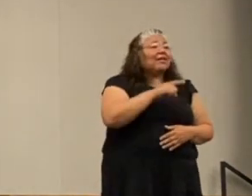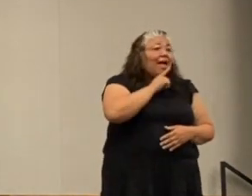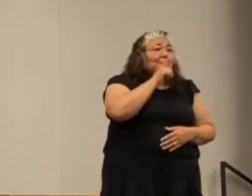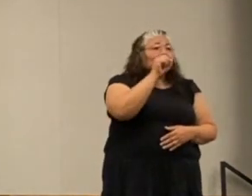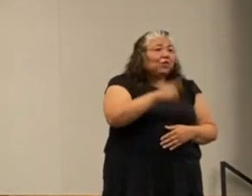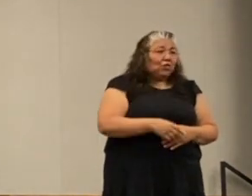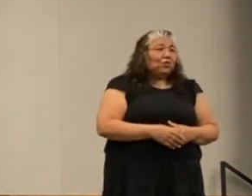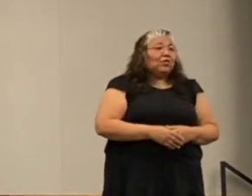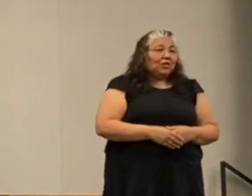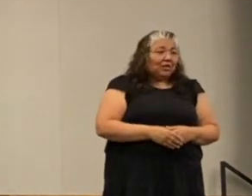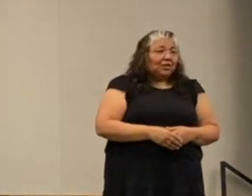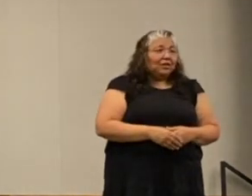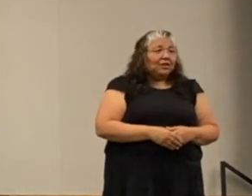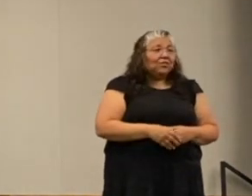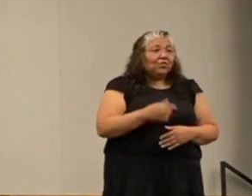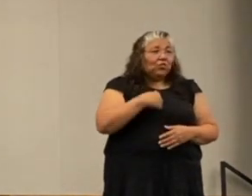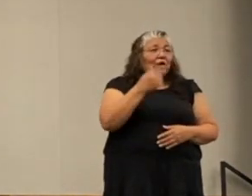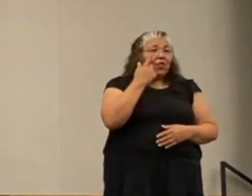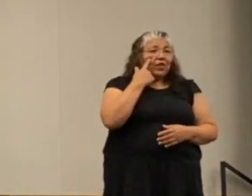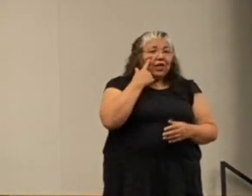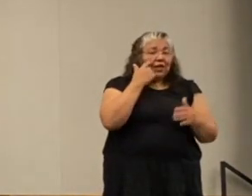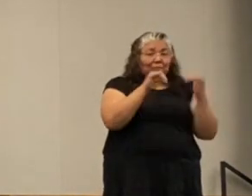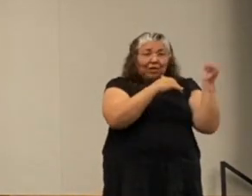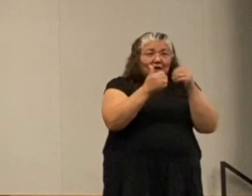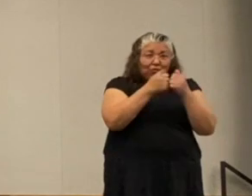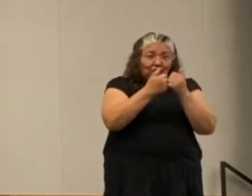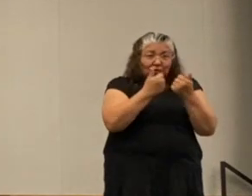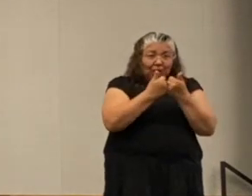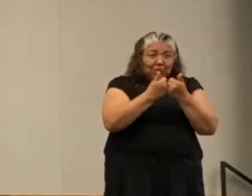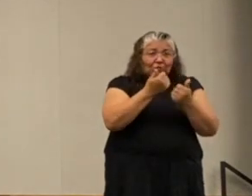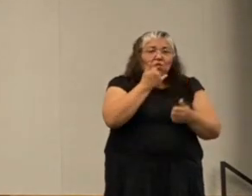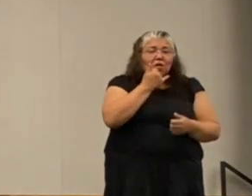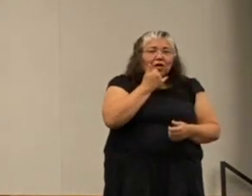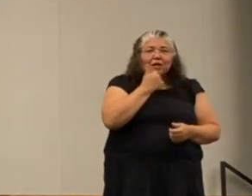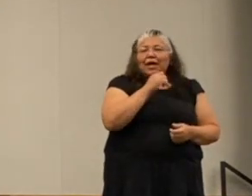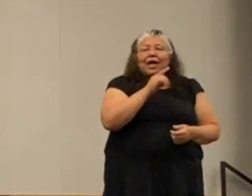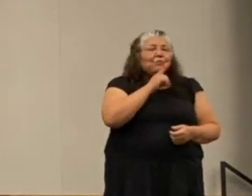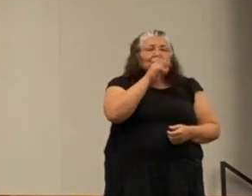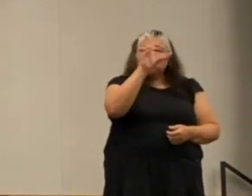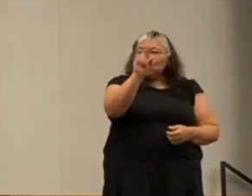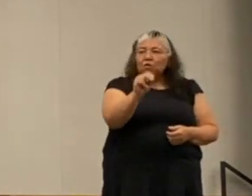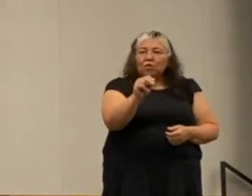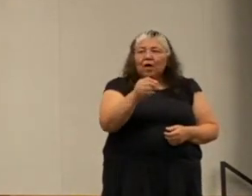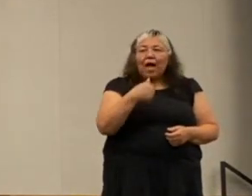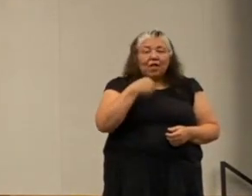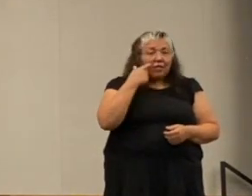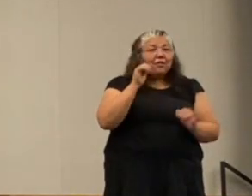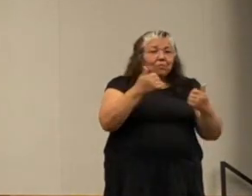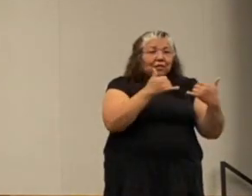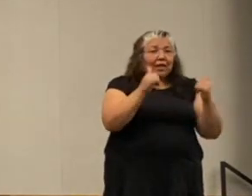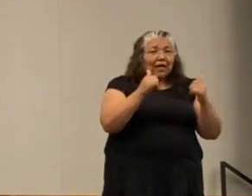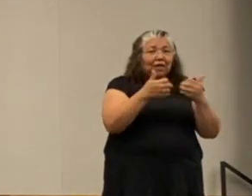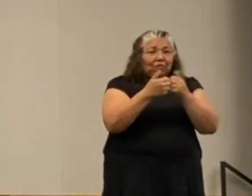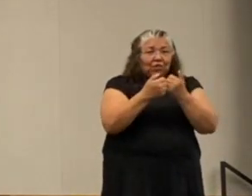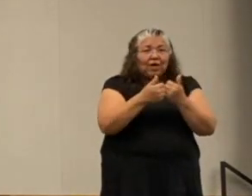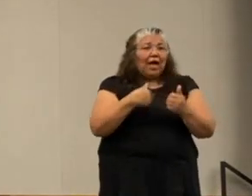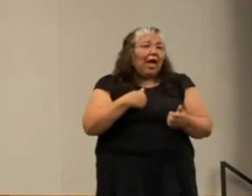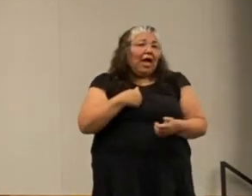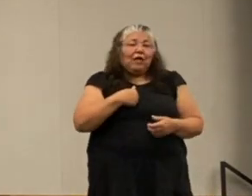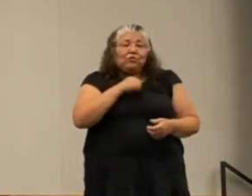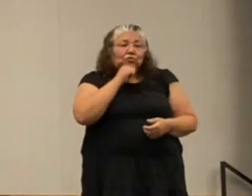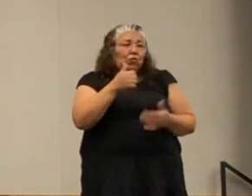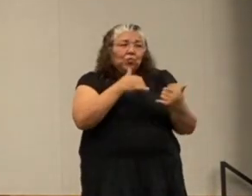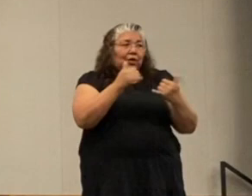absolutely. Right? Do I think that playing video games is wrong? Absolutely not. I think that you can play video games. For me, I don't play video